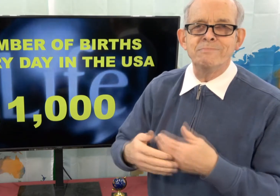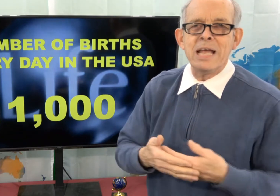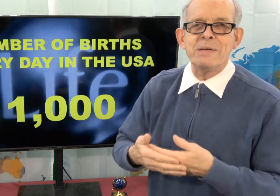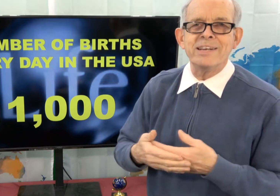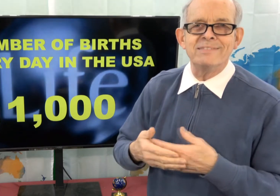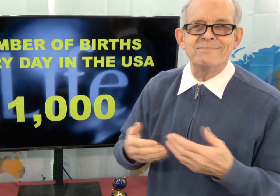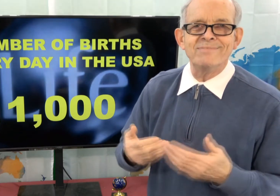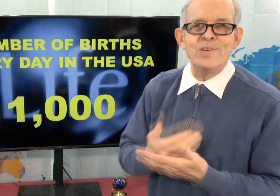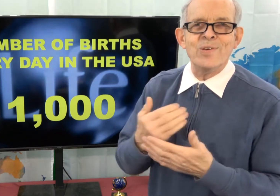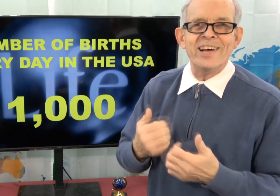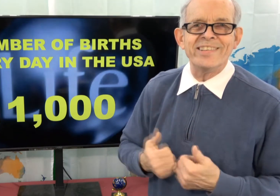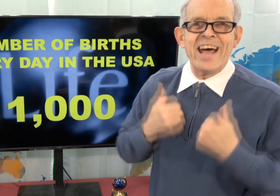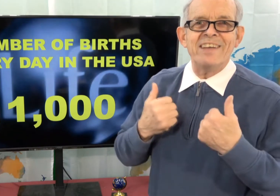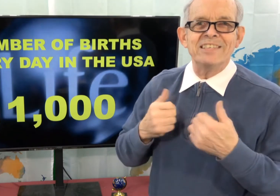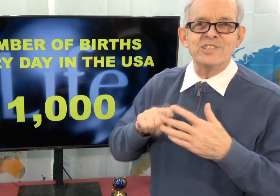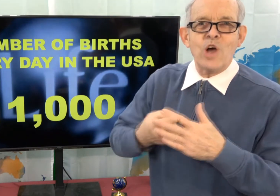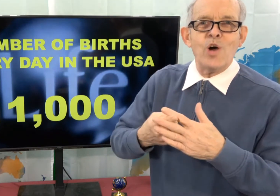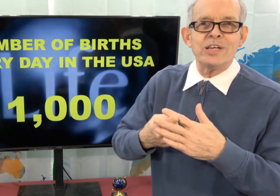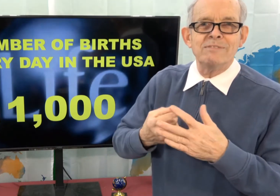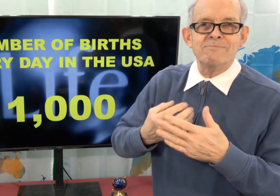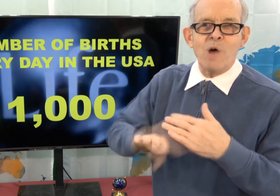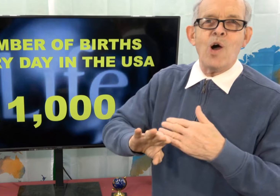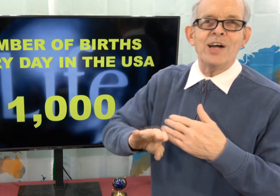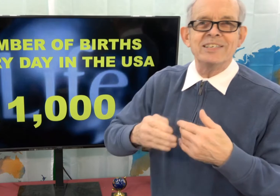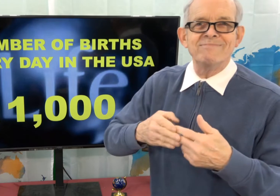baby, new knife, sword, board,